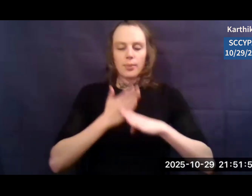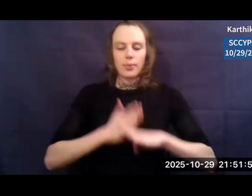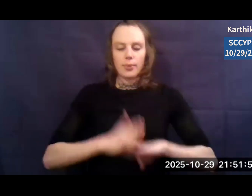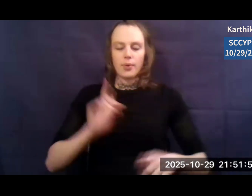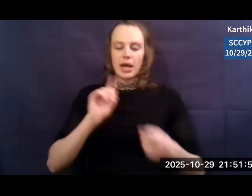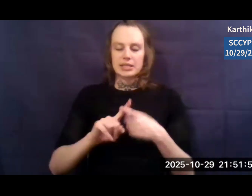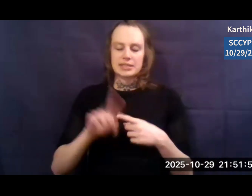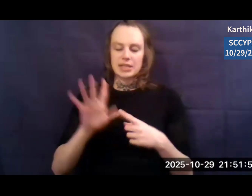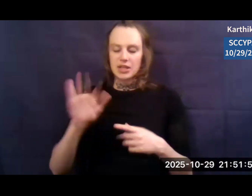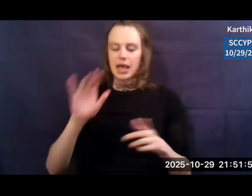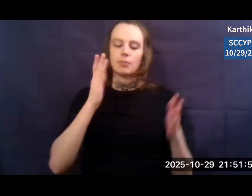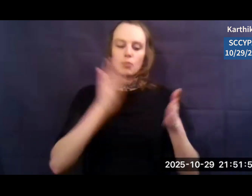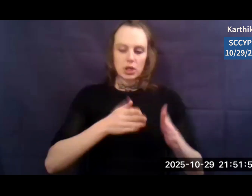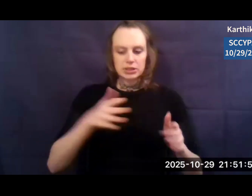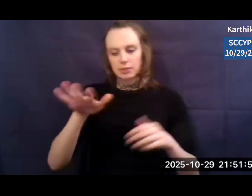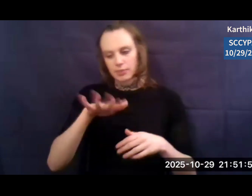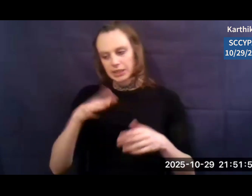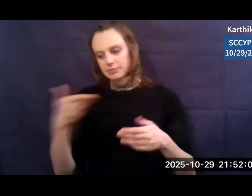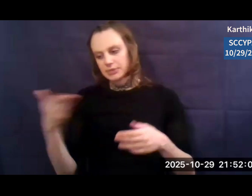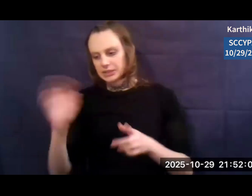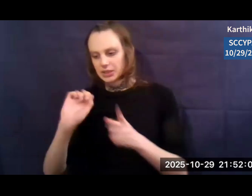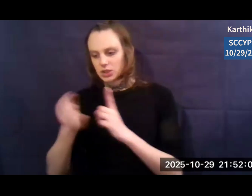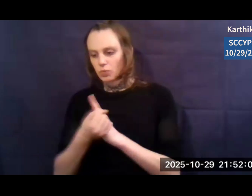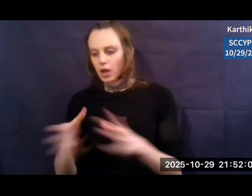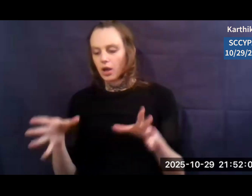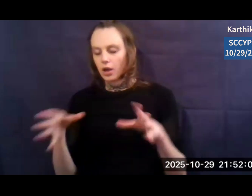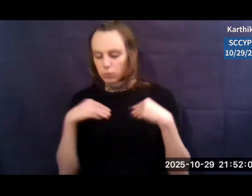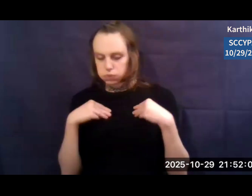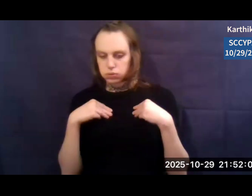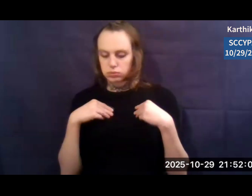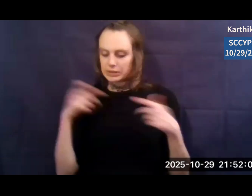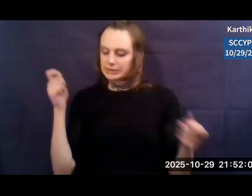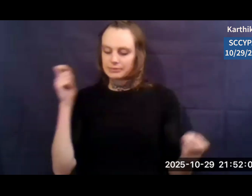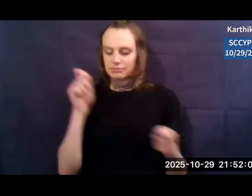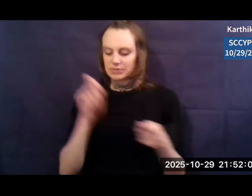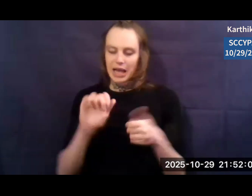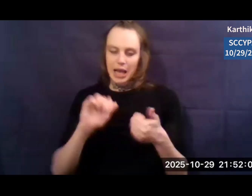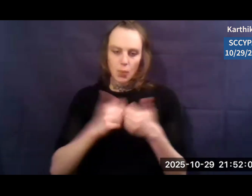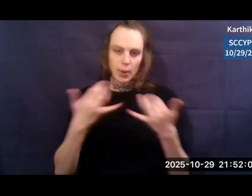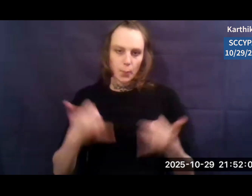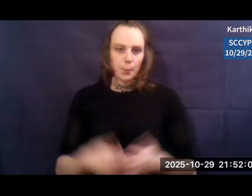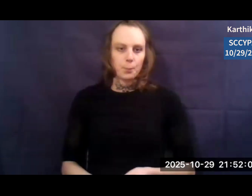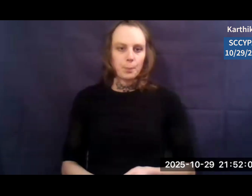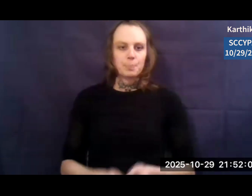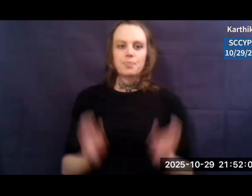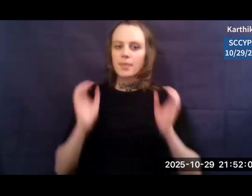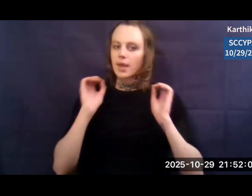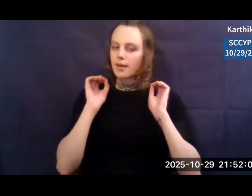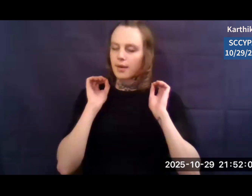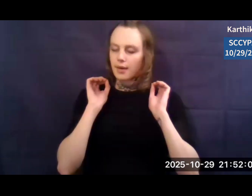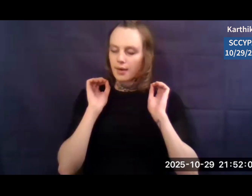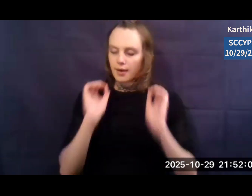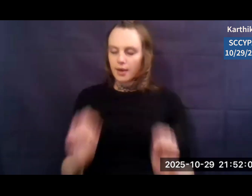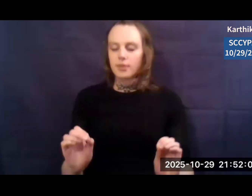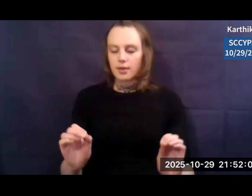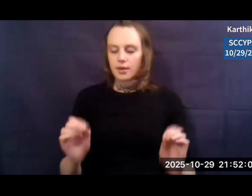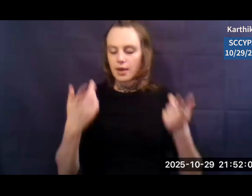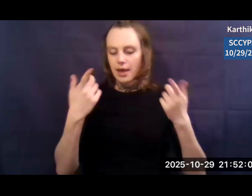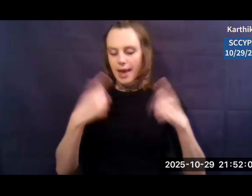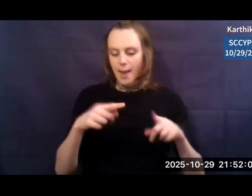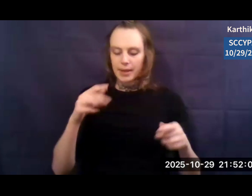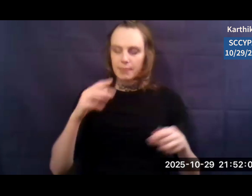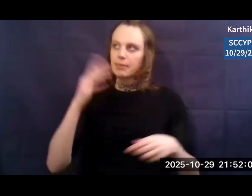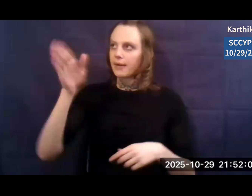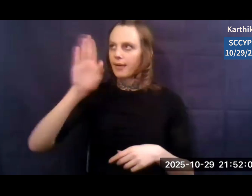place, thing, or situation as being exactly the way it is supposed to be at this moment. All right, sure. Nothing, absolutely nothing, happens in God's world